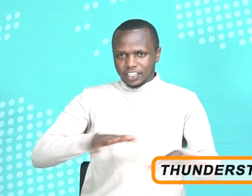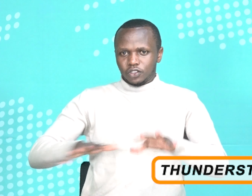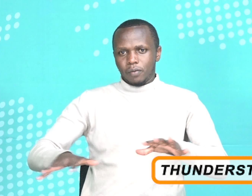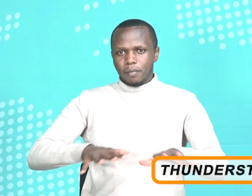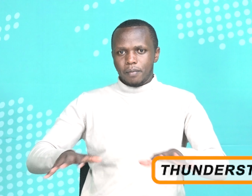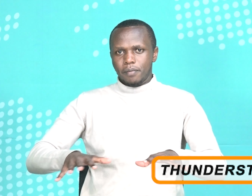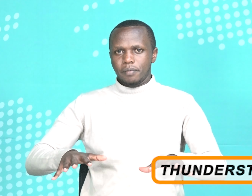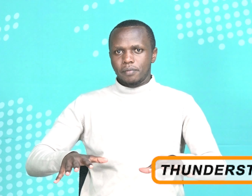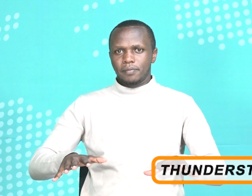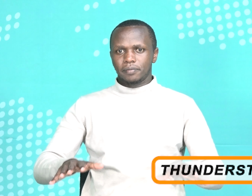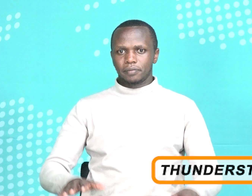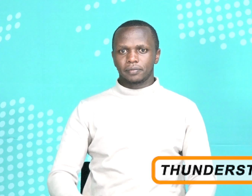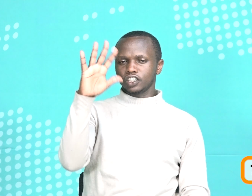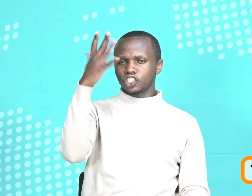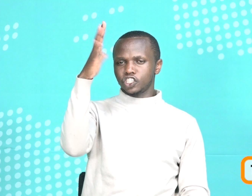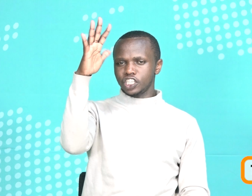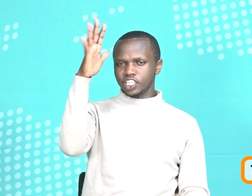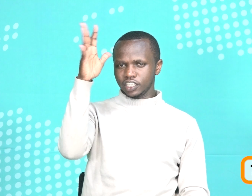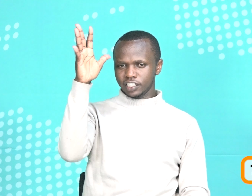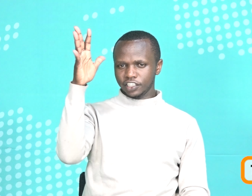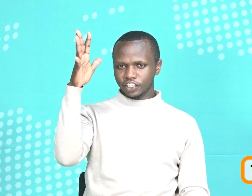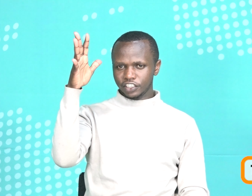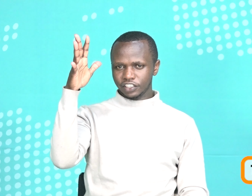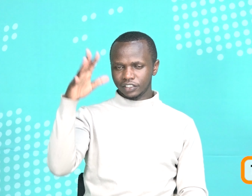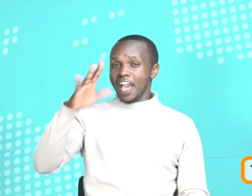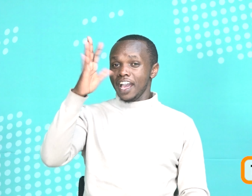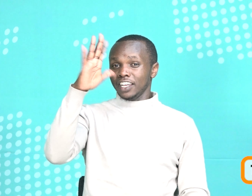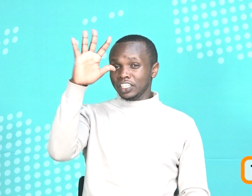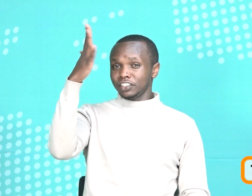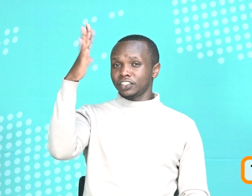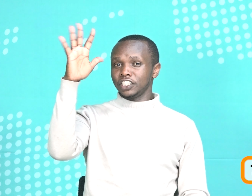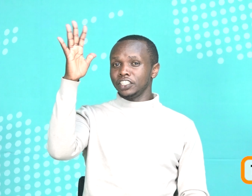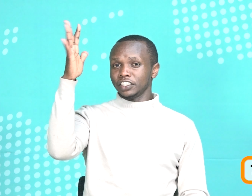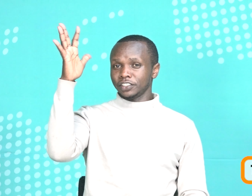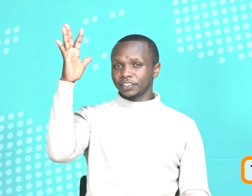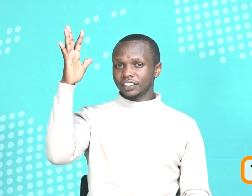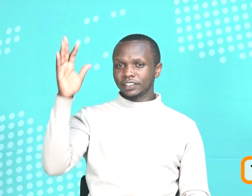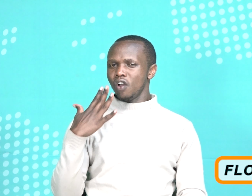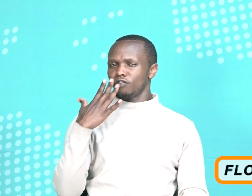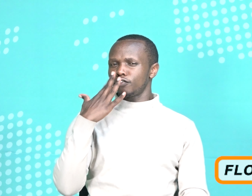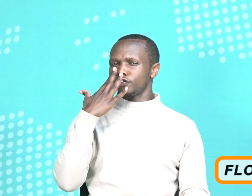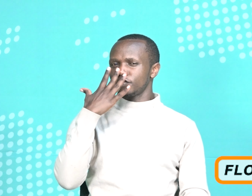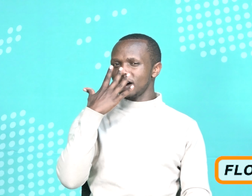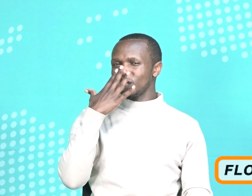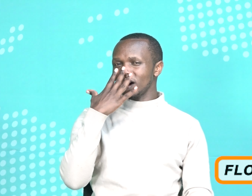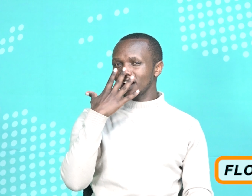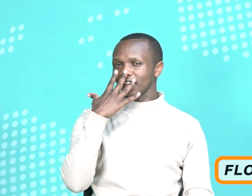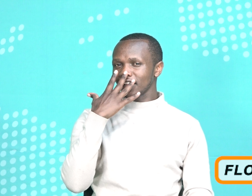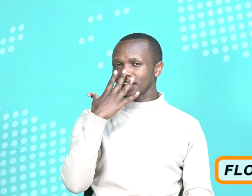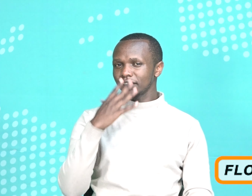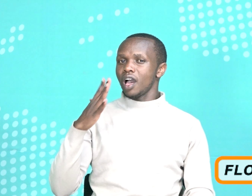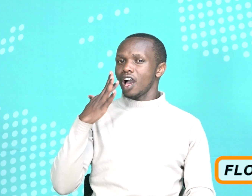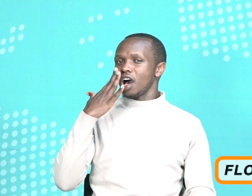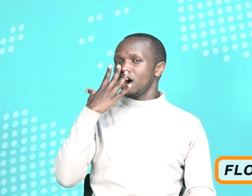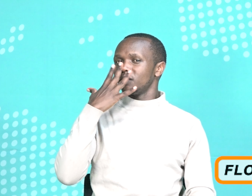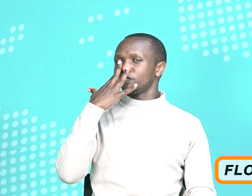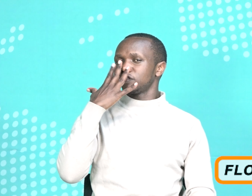thunderstorm, tree, tree, flower,